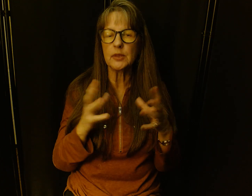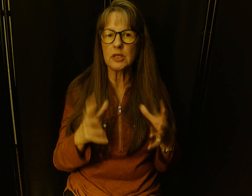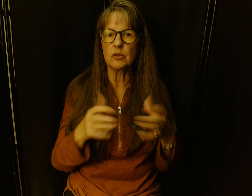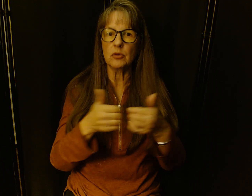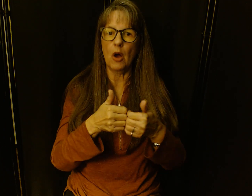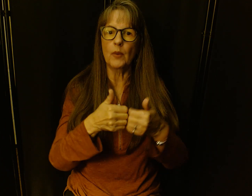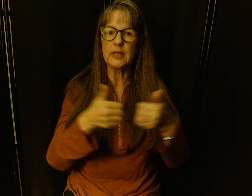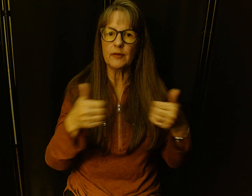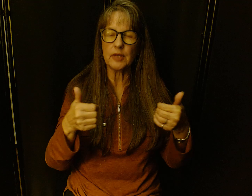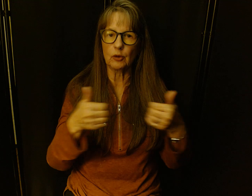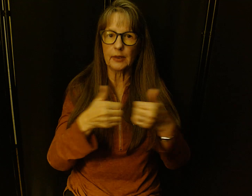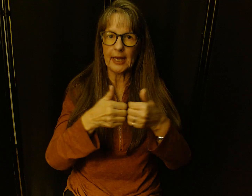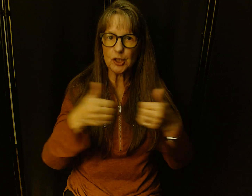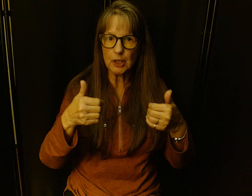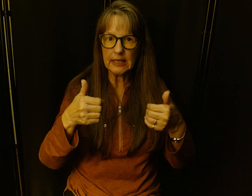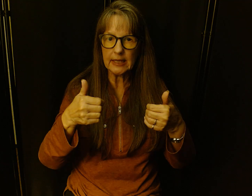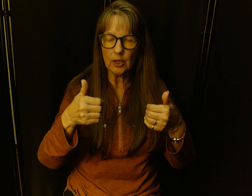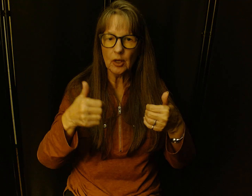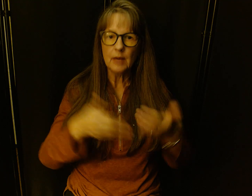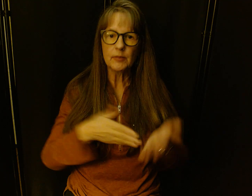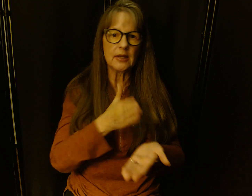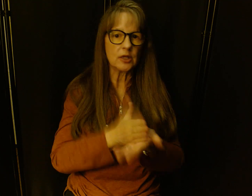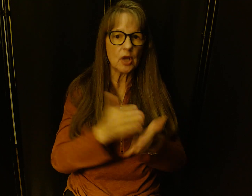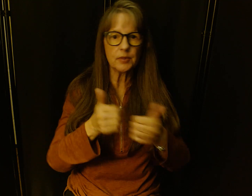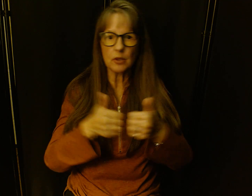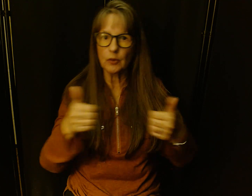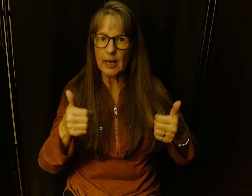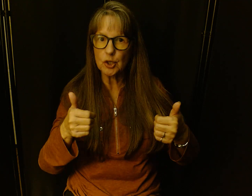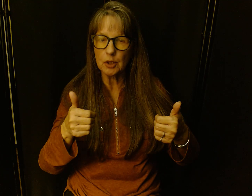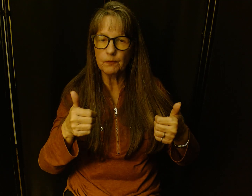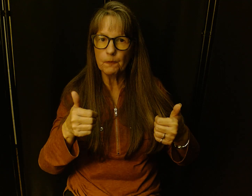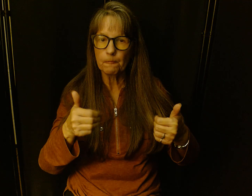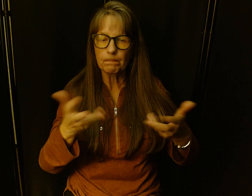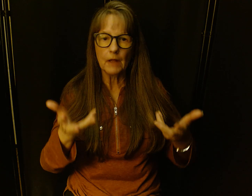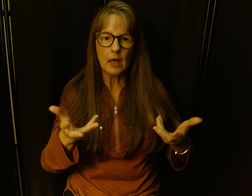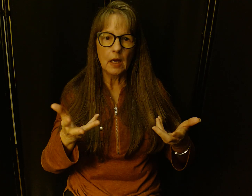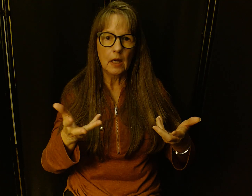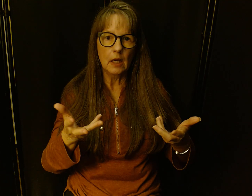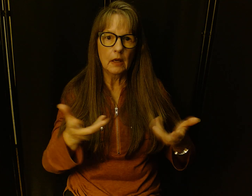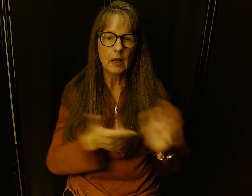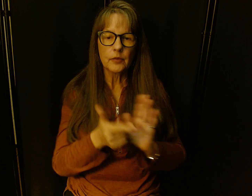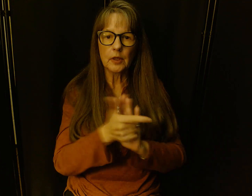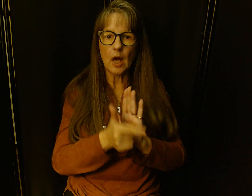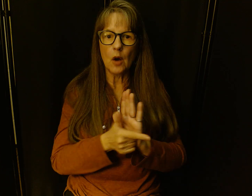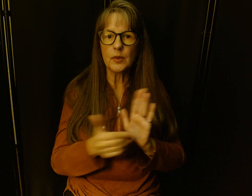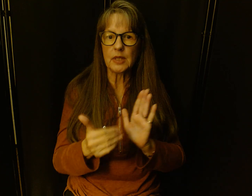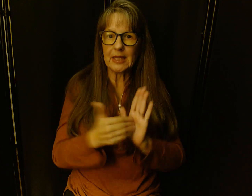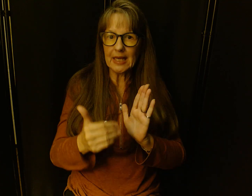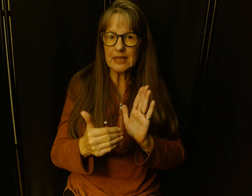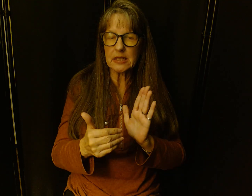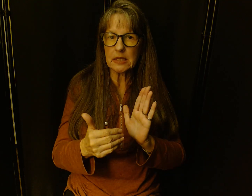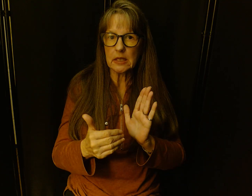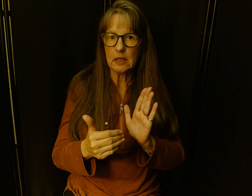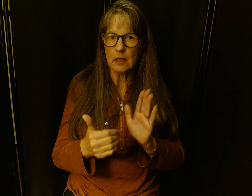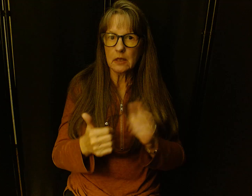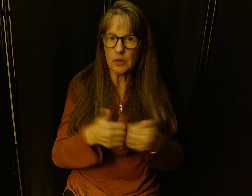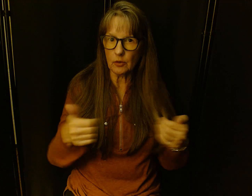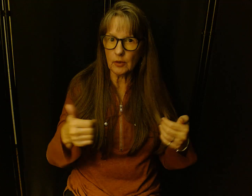still always have segregation in there, saying they stopped segregation. The law was against